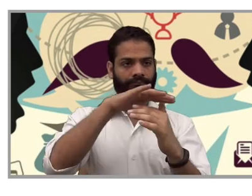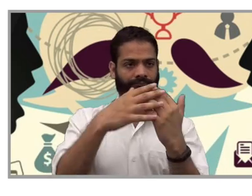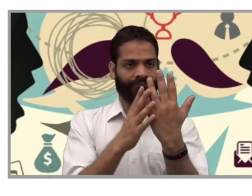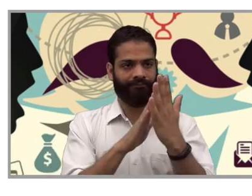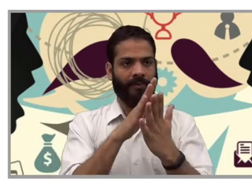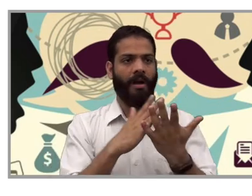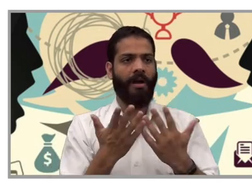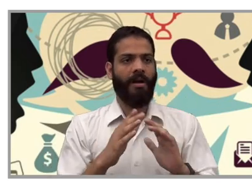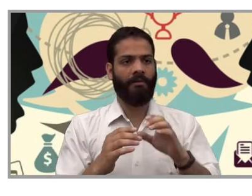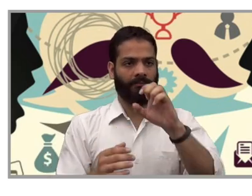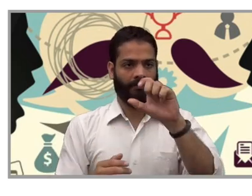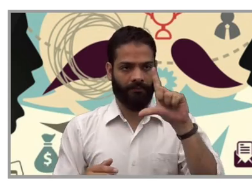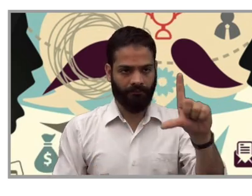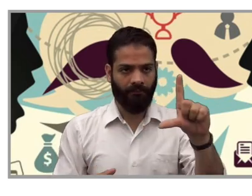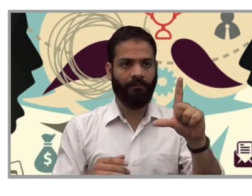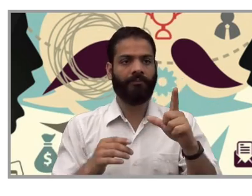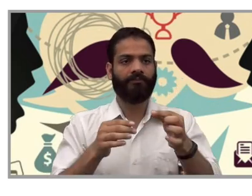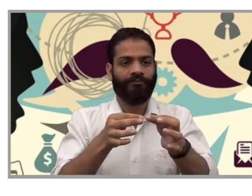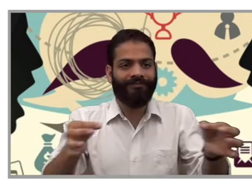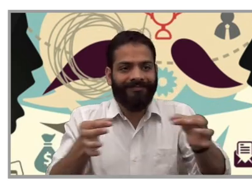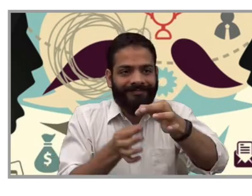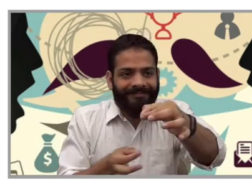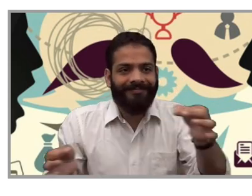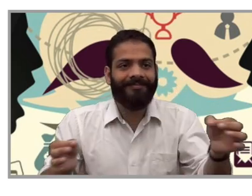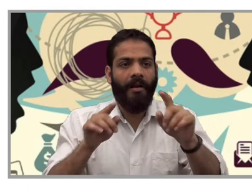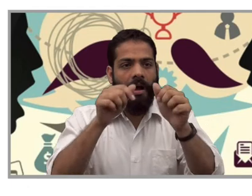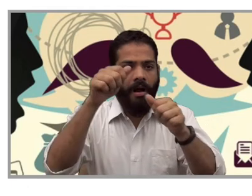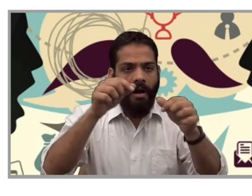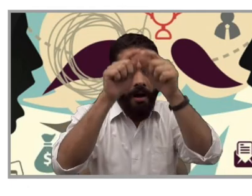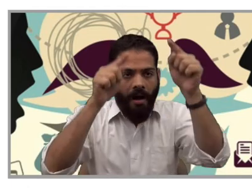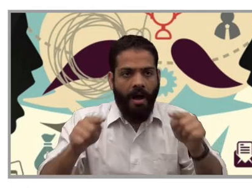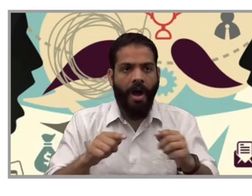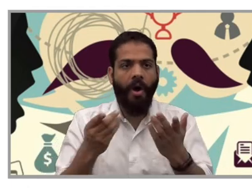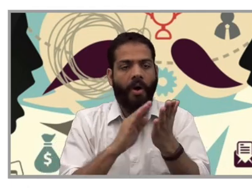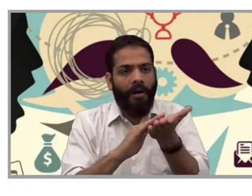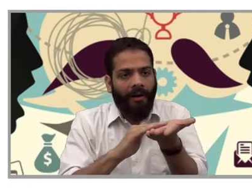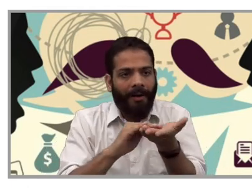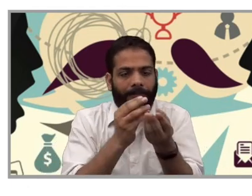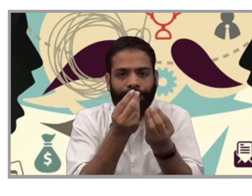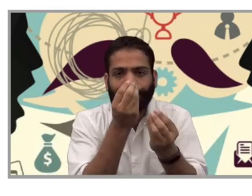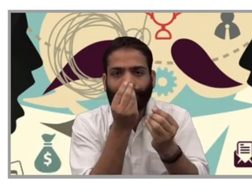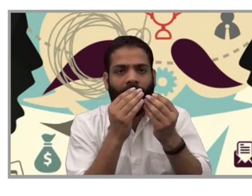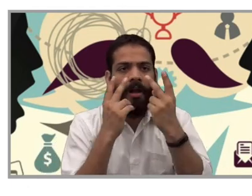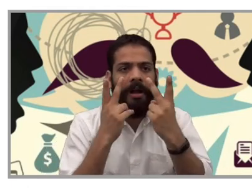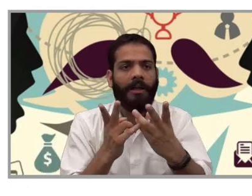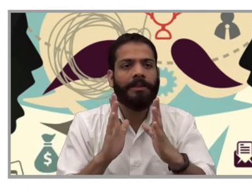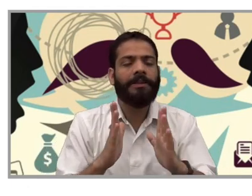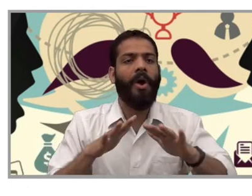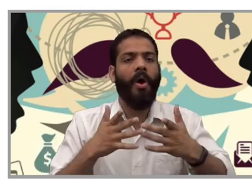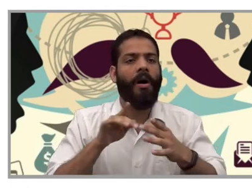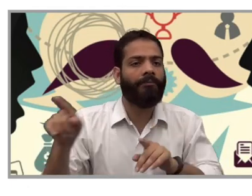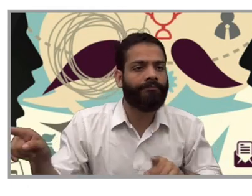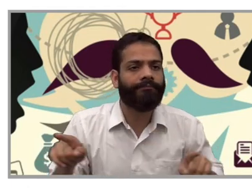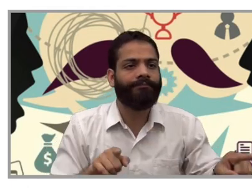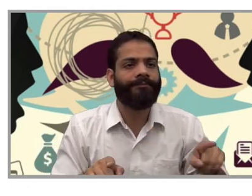take physical properties of the referent and vary according to size, shape and textural appearance of the referent.